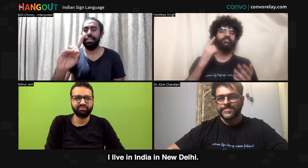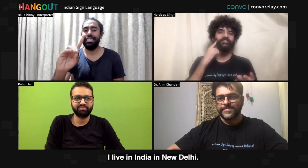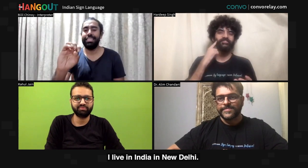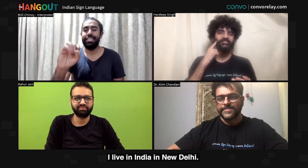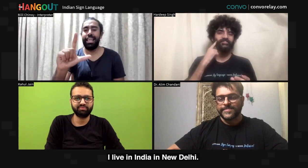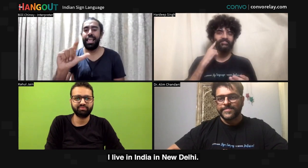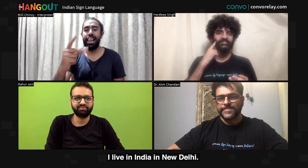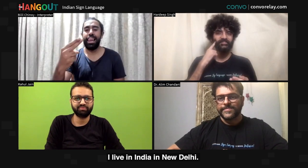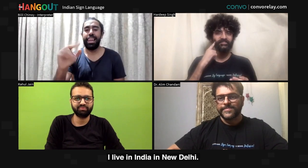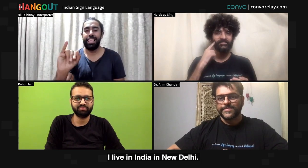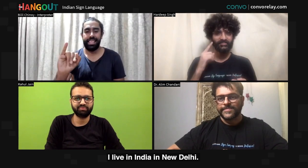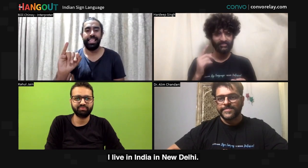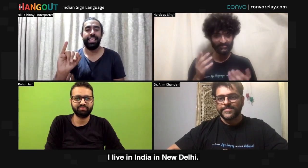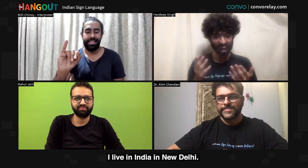in New Delhi.